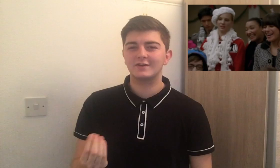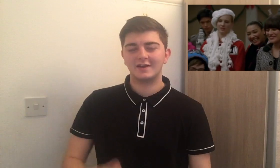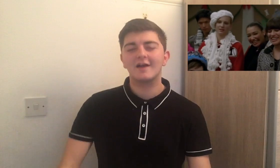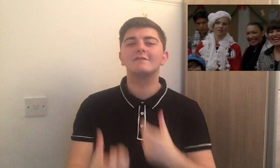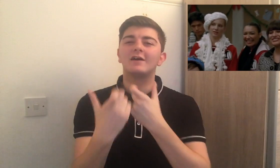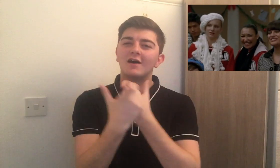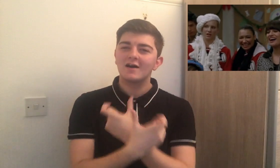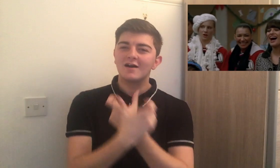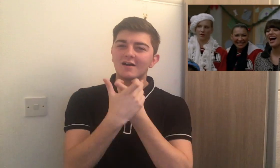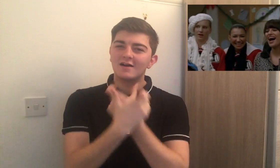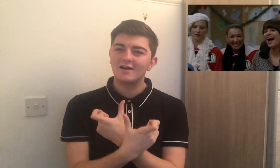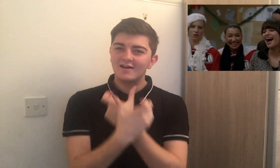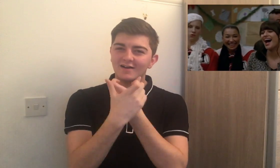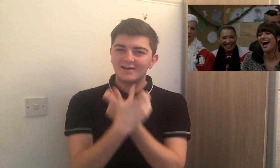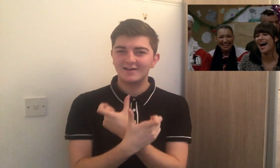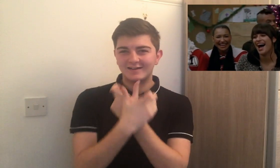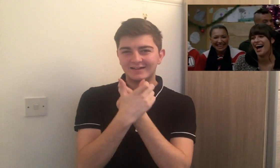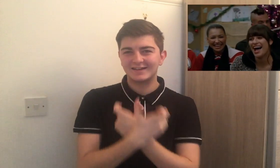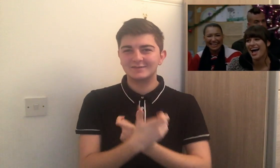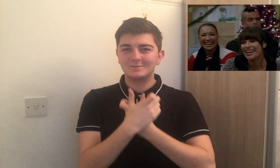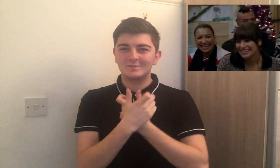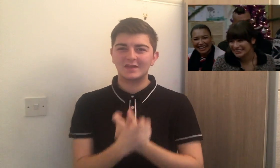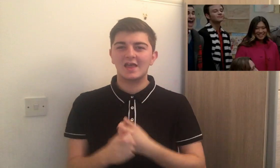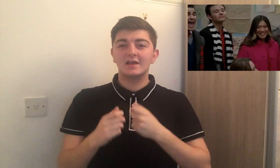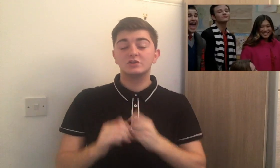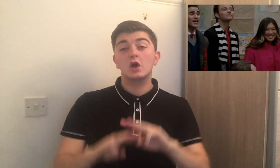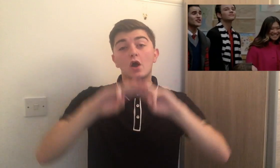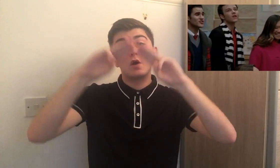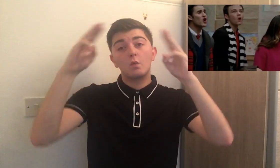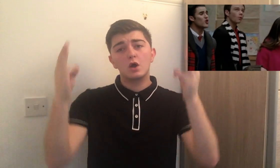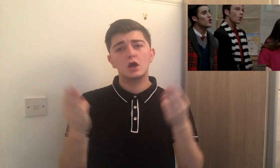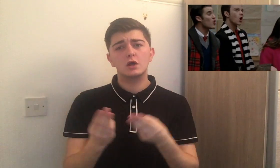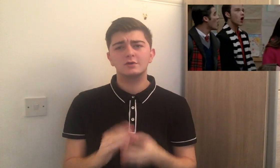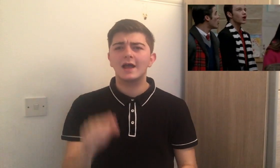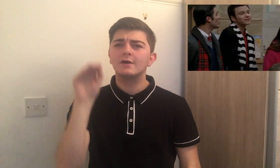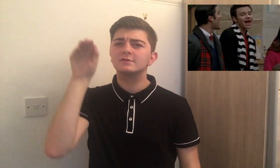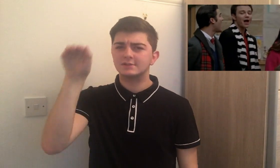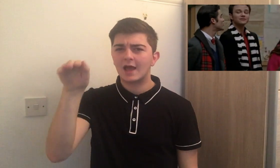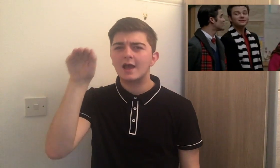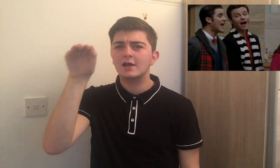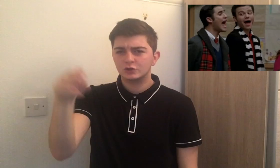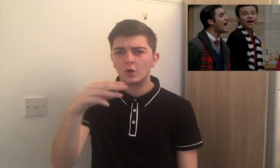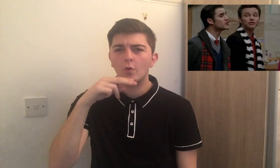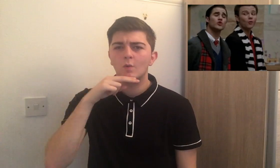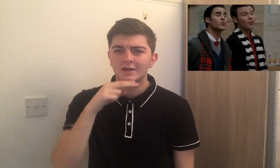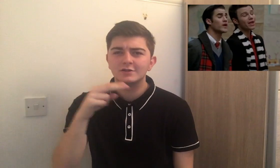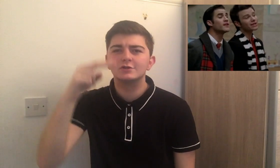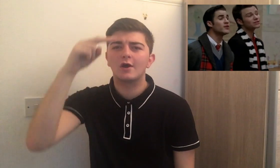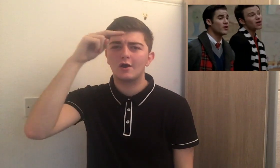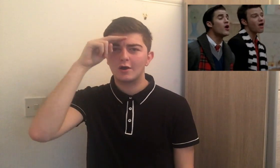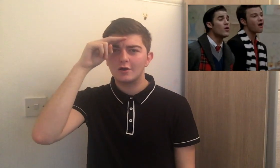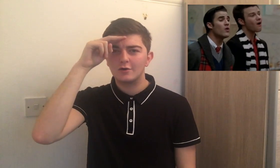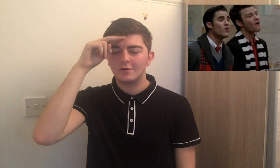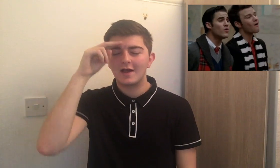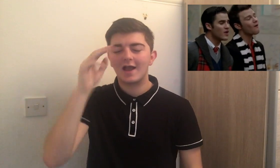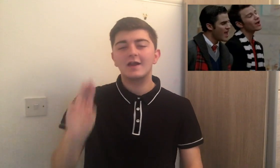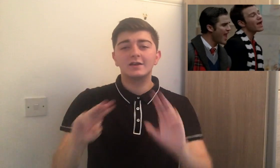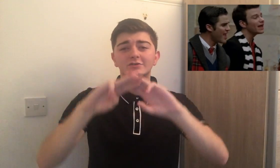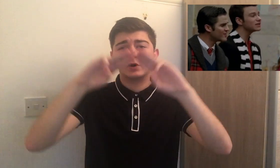having fun. There's a world outside your window, and